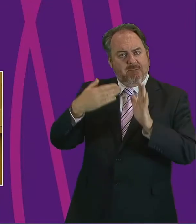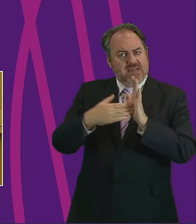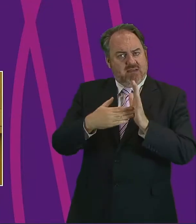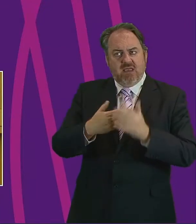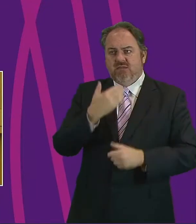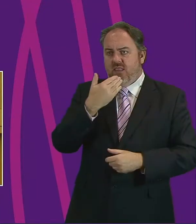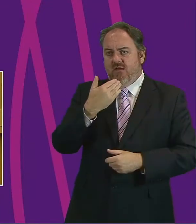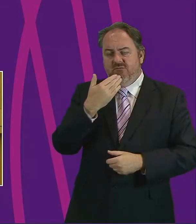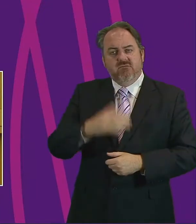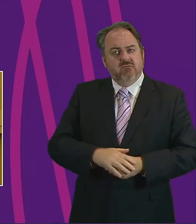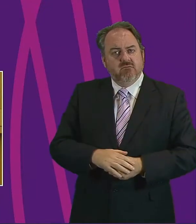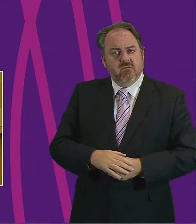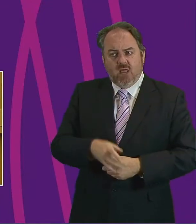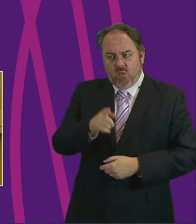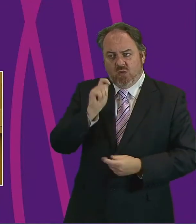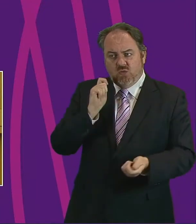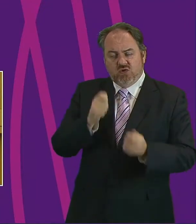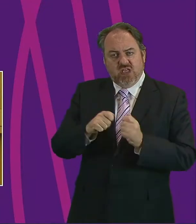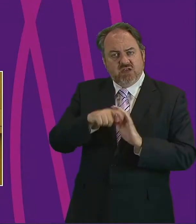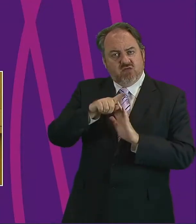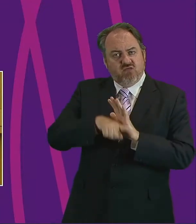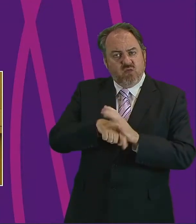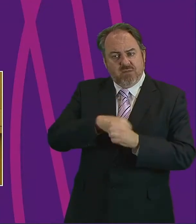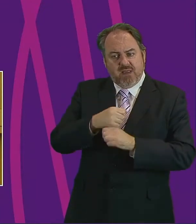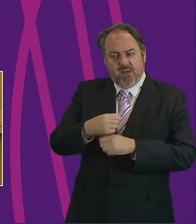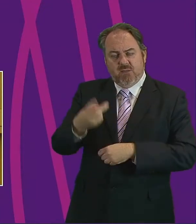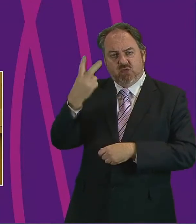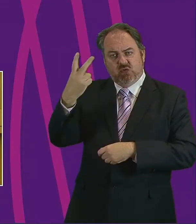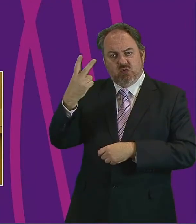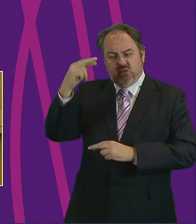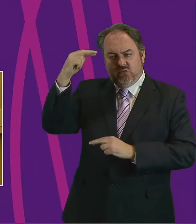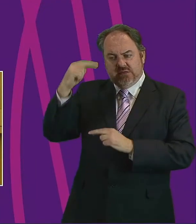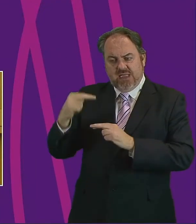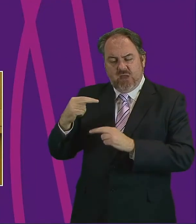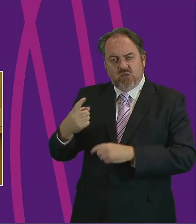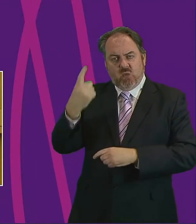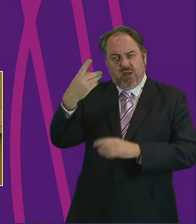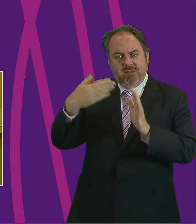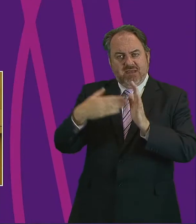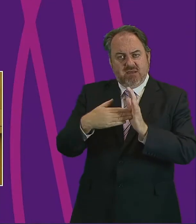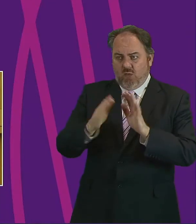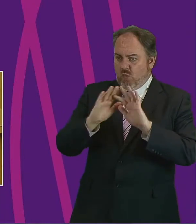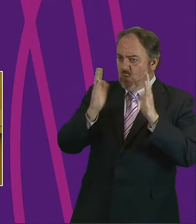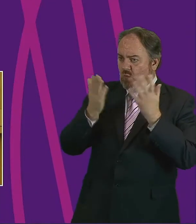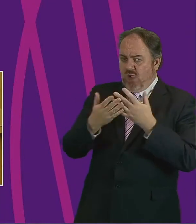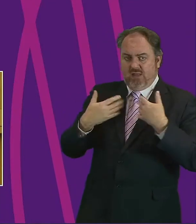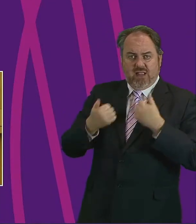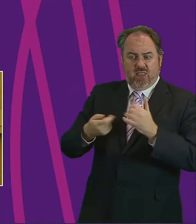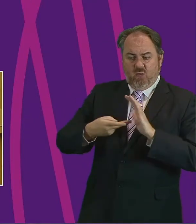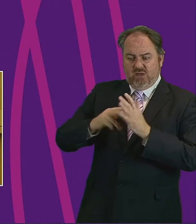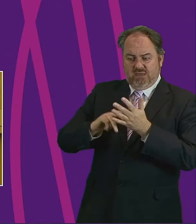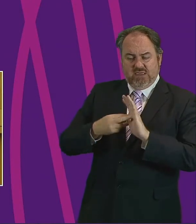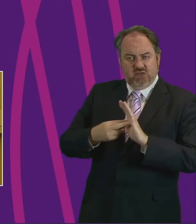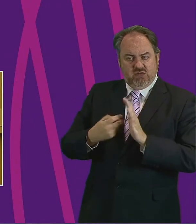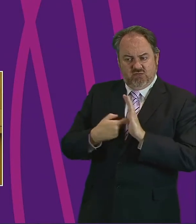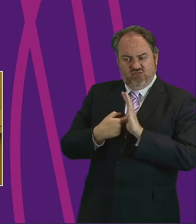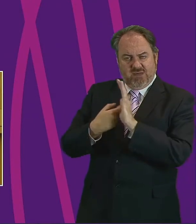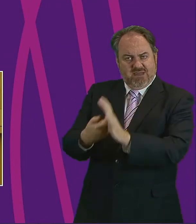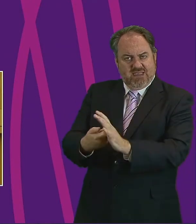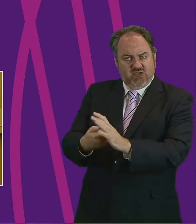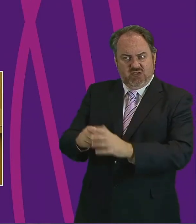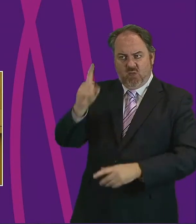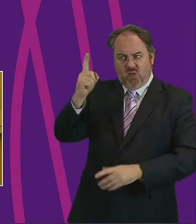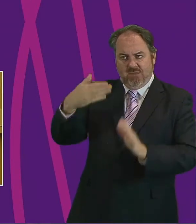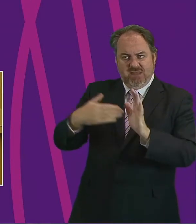aim to change social distancing to 1 metre, as recommended by the World Health Organization, because the present